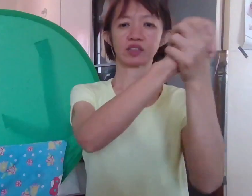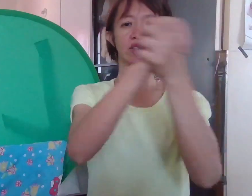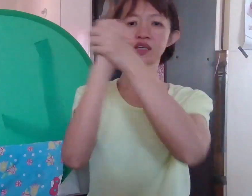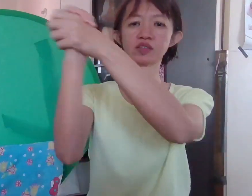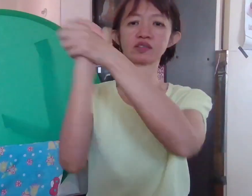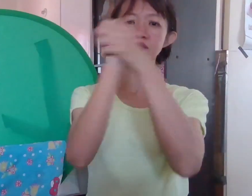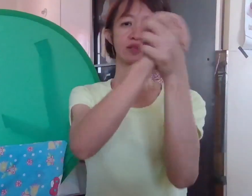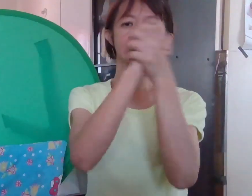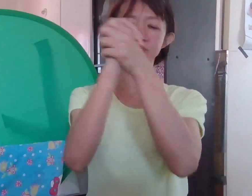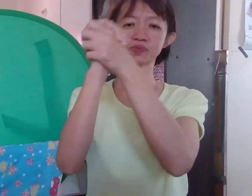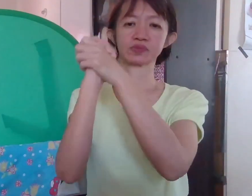Congratulations,